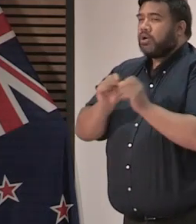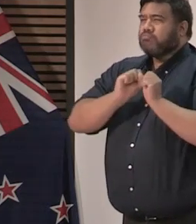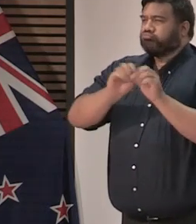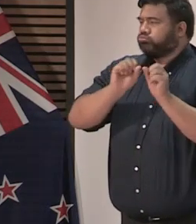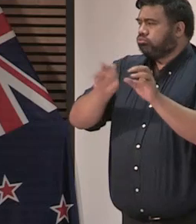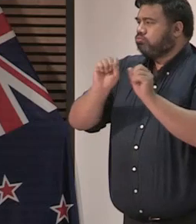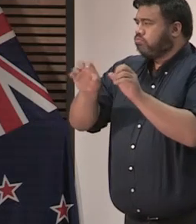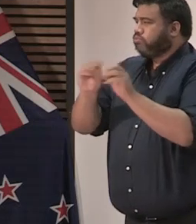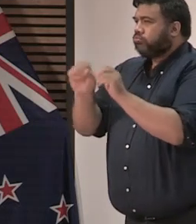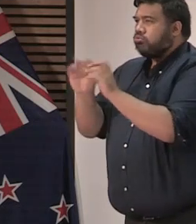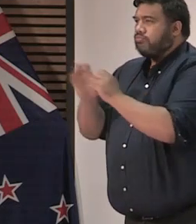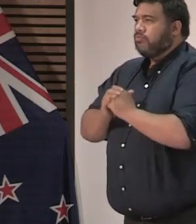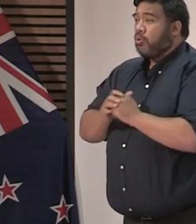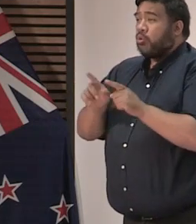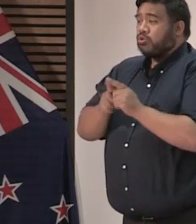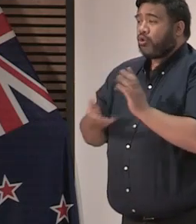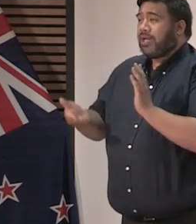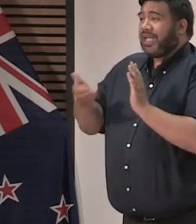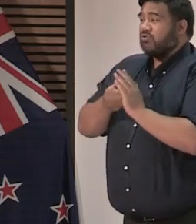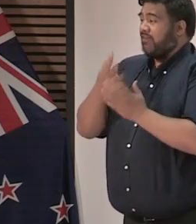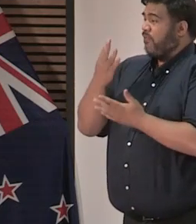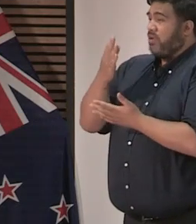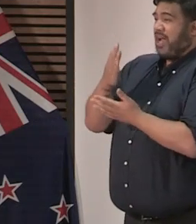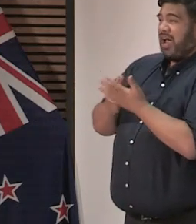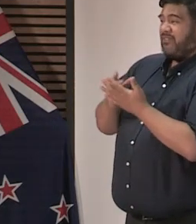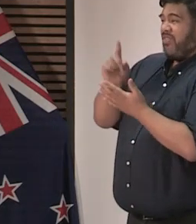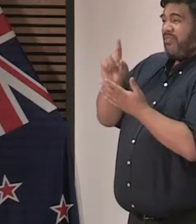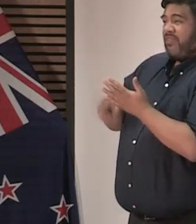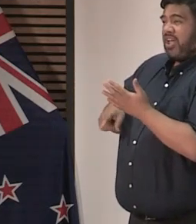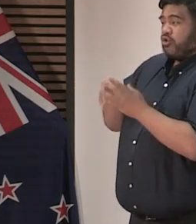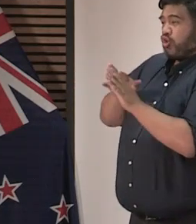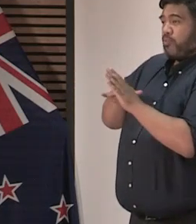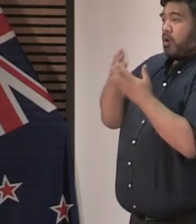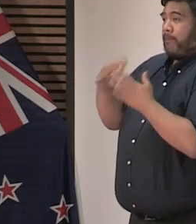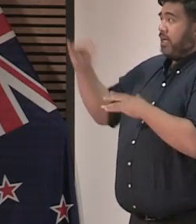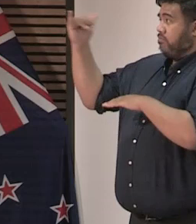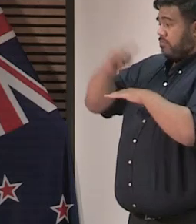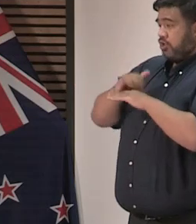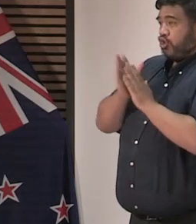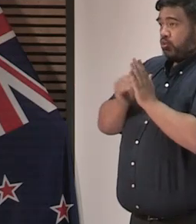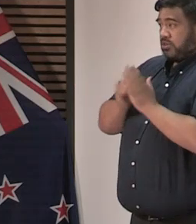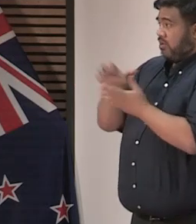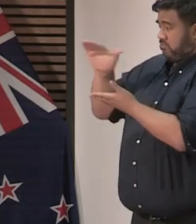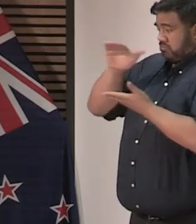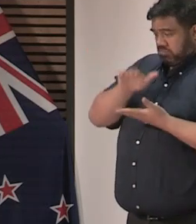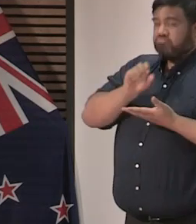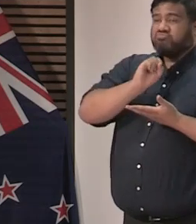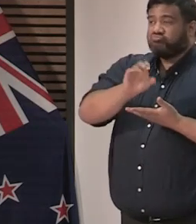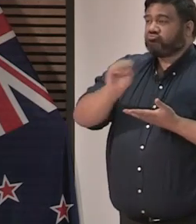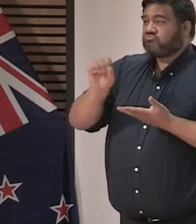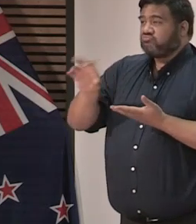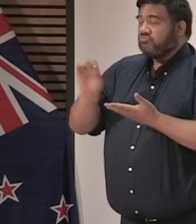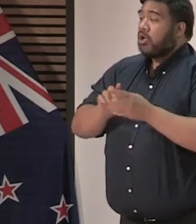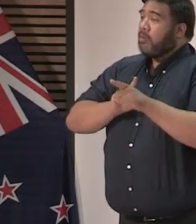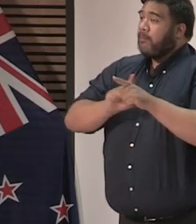far, and an additional 4,500 have landed in New Zealand and are being prepared for shipping. Again, the priority is NCEA students